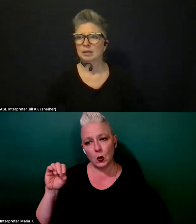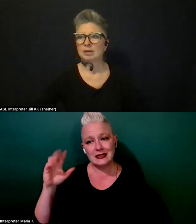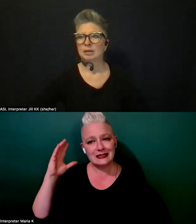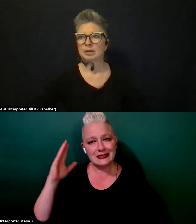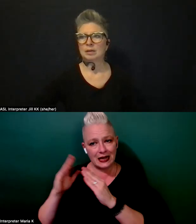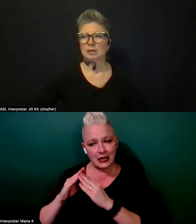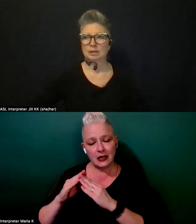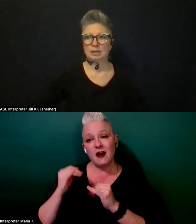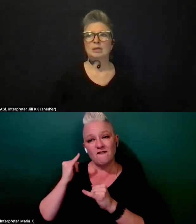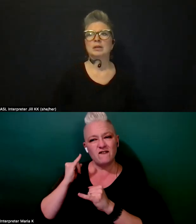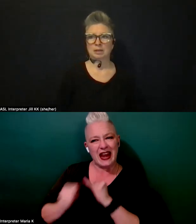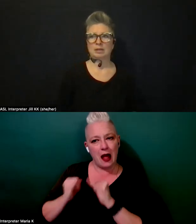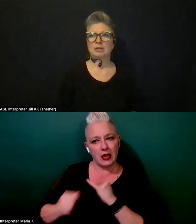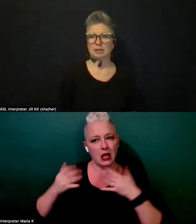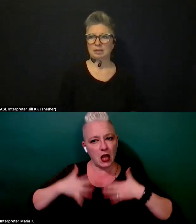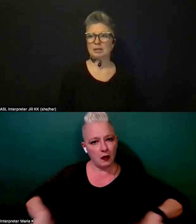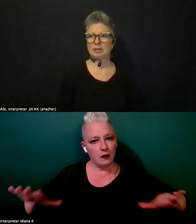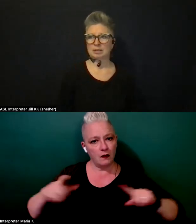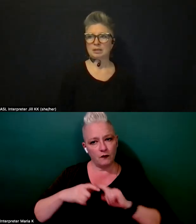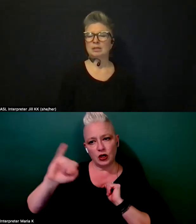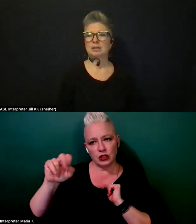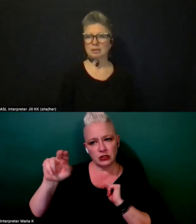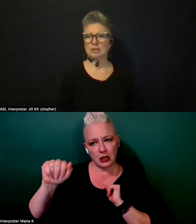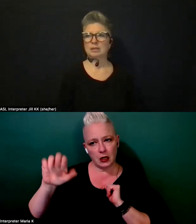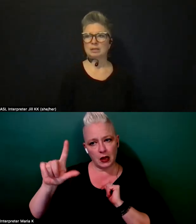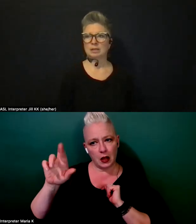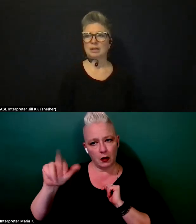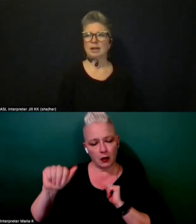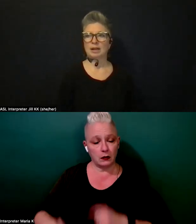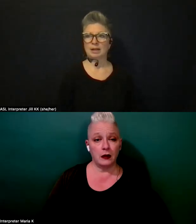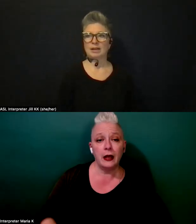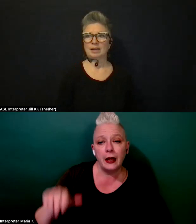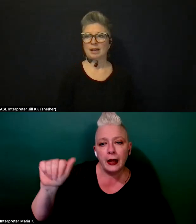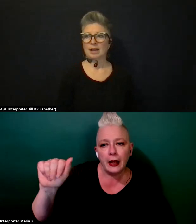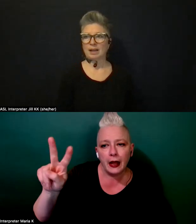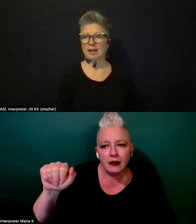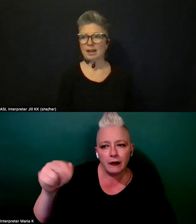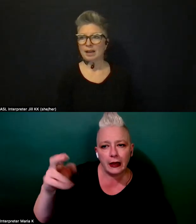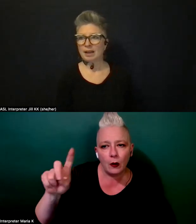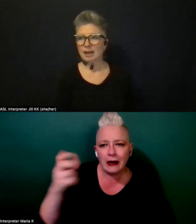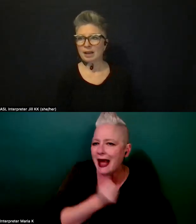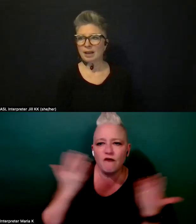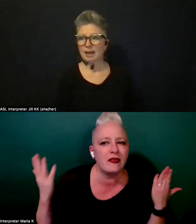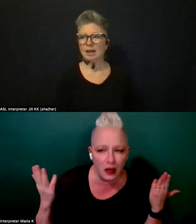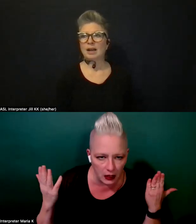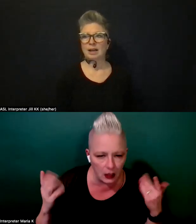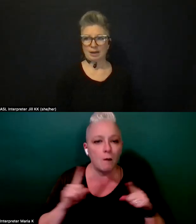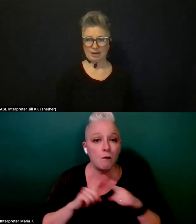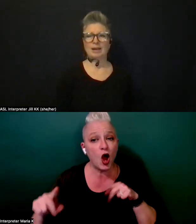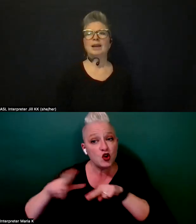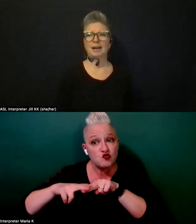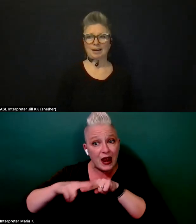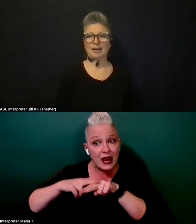that. Um, I loved everything Ava Hayward wore, but I did really, really love her train station look